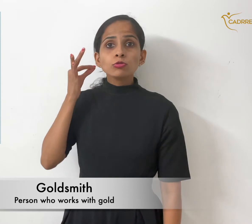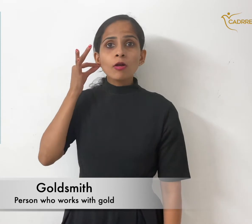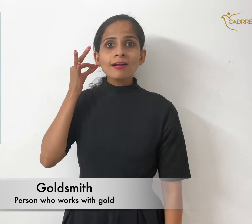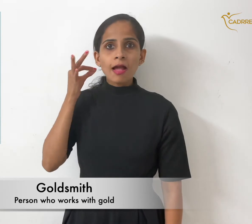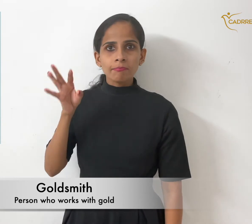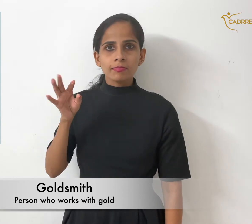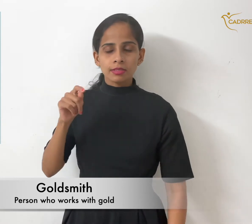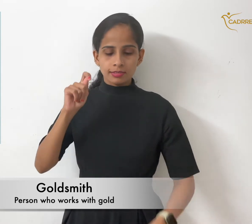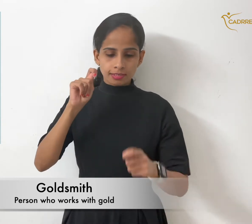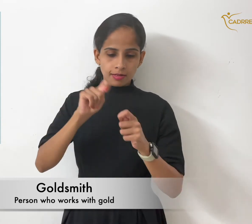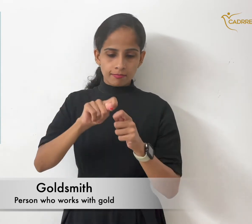Goldsmith.